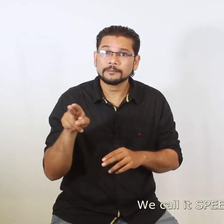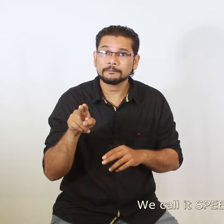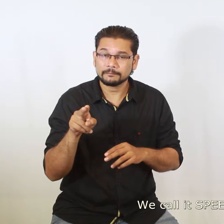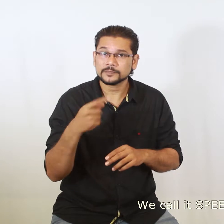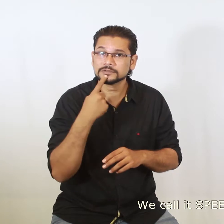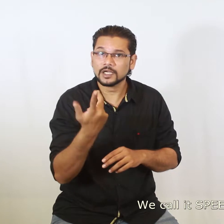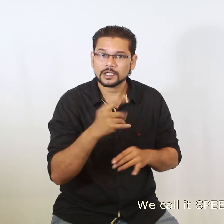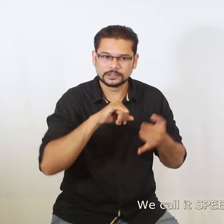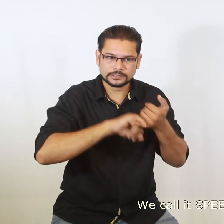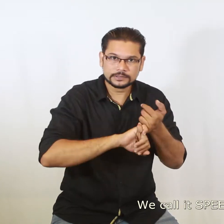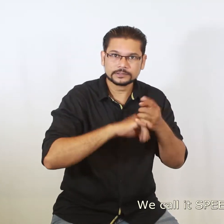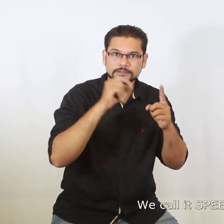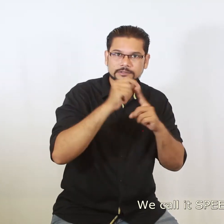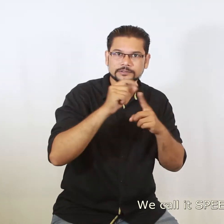We call it speed.